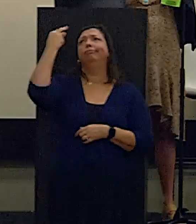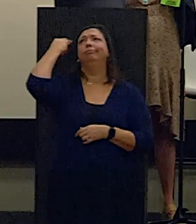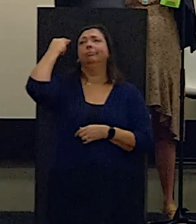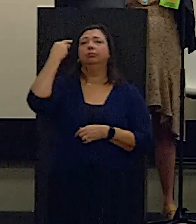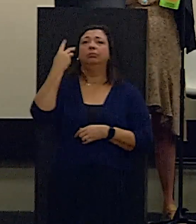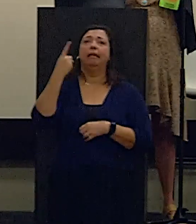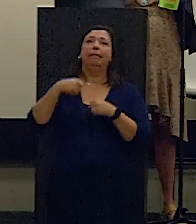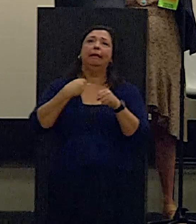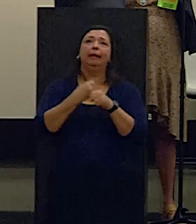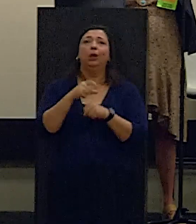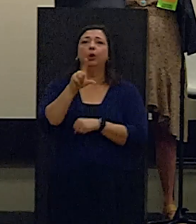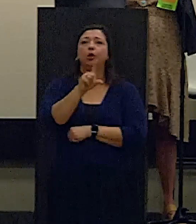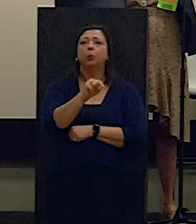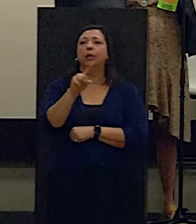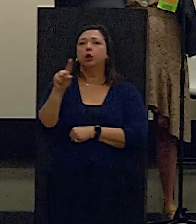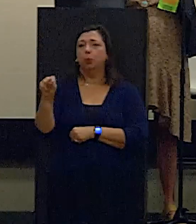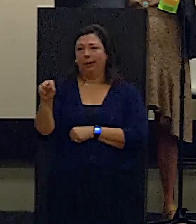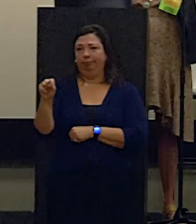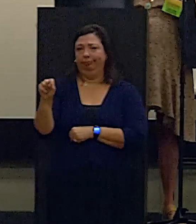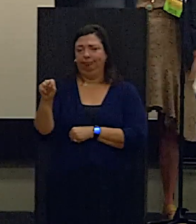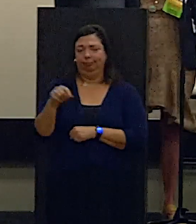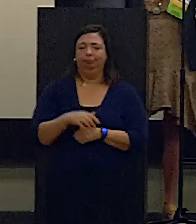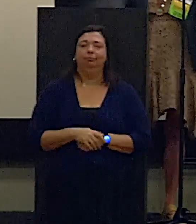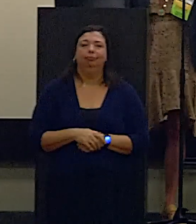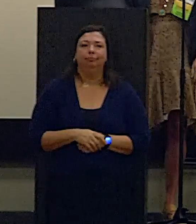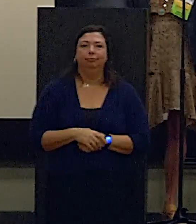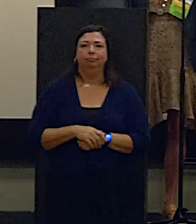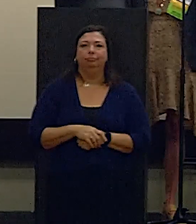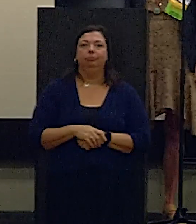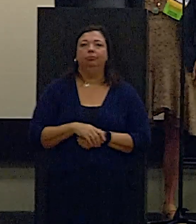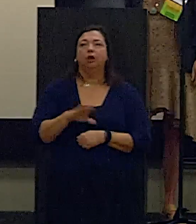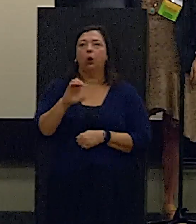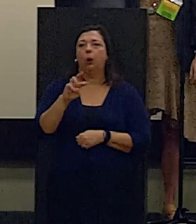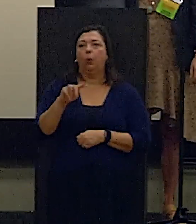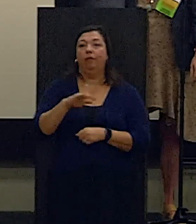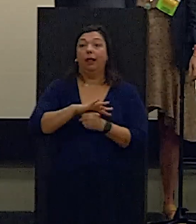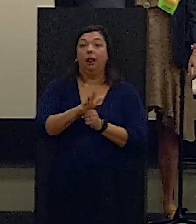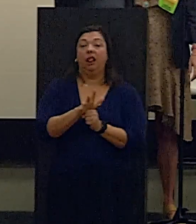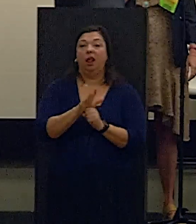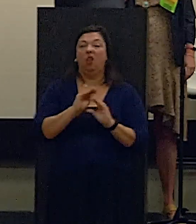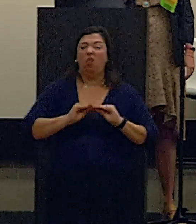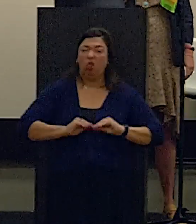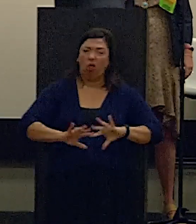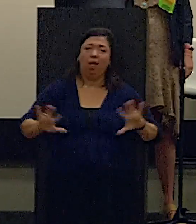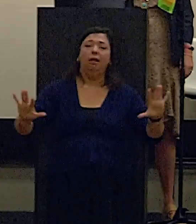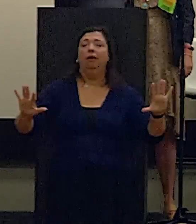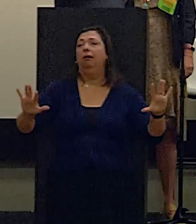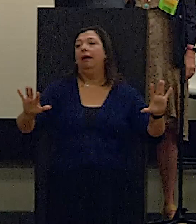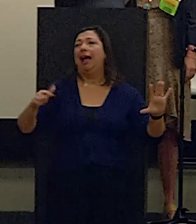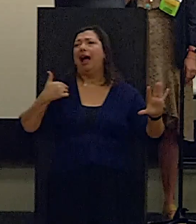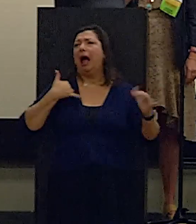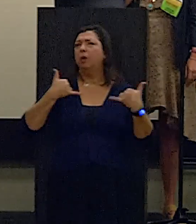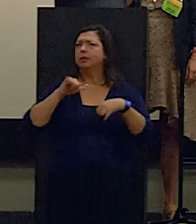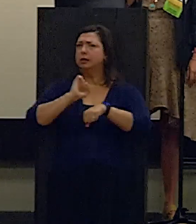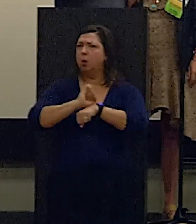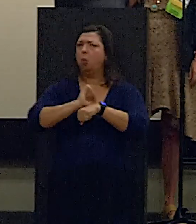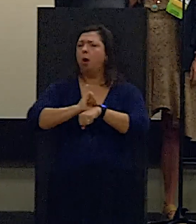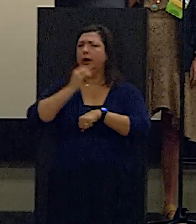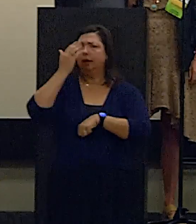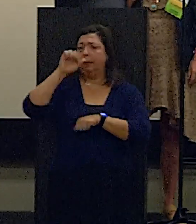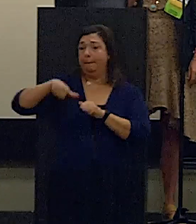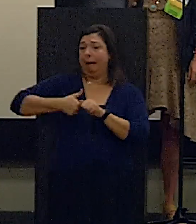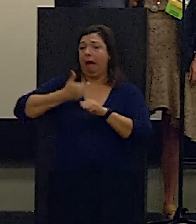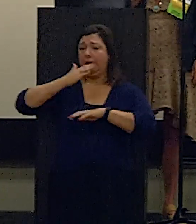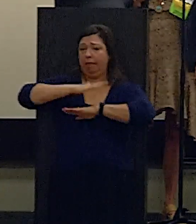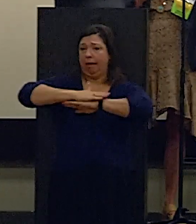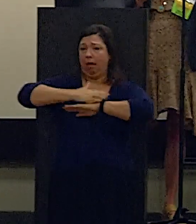year is 2020, all right? COVID is running rampant. I was still working behind the counter in the